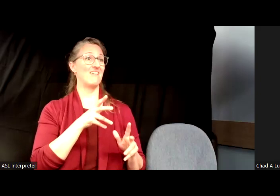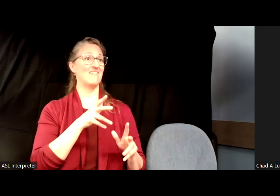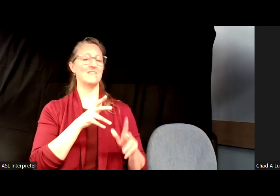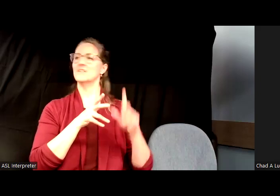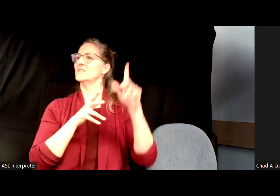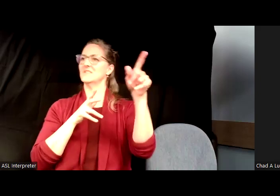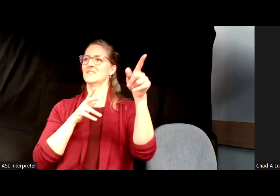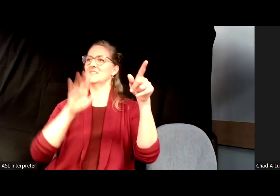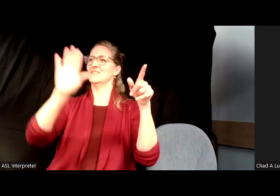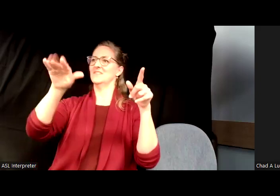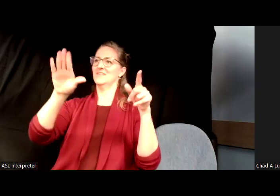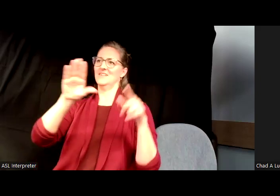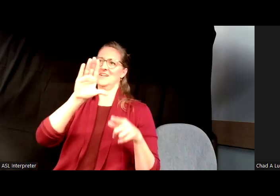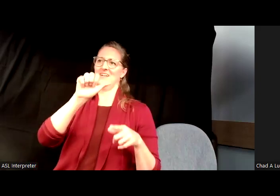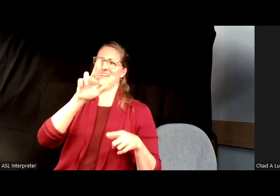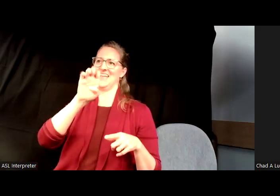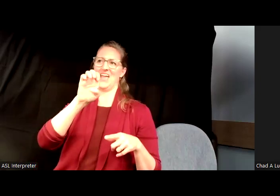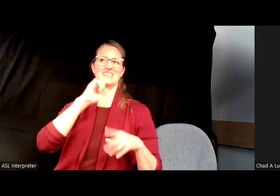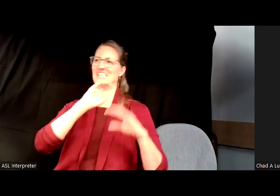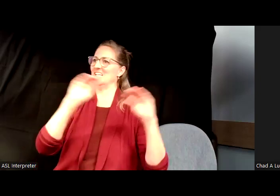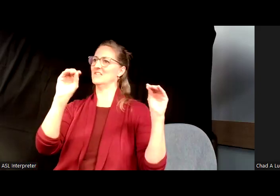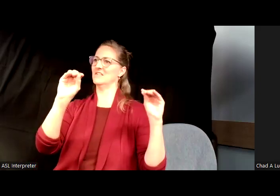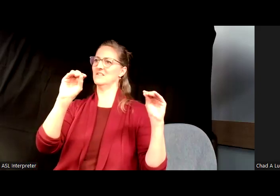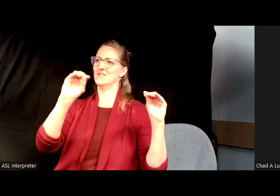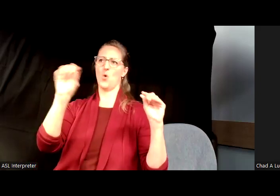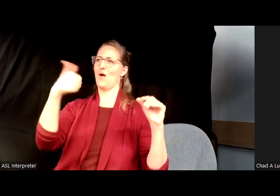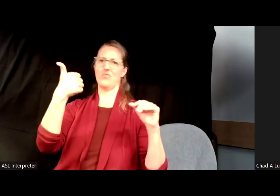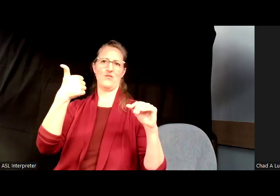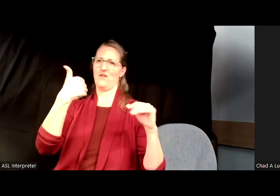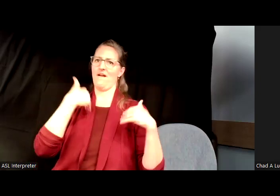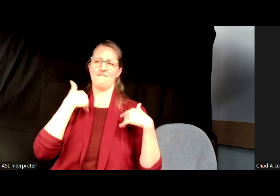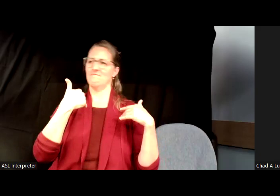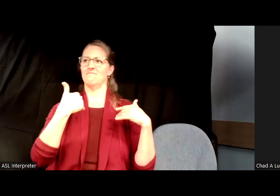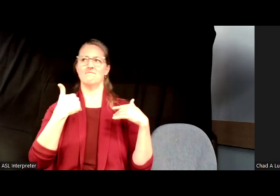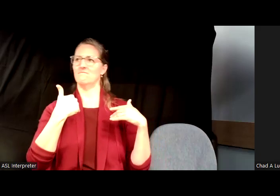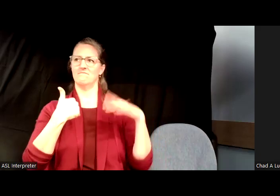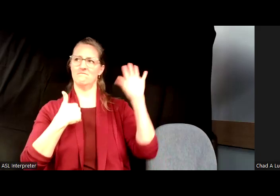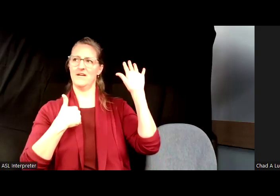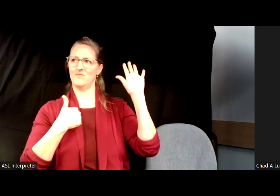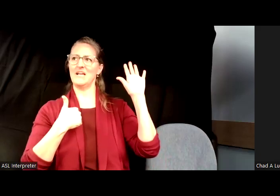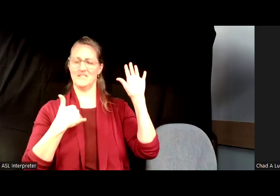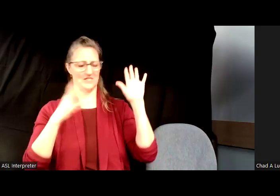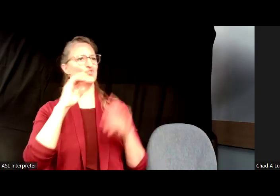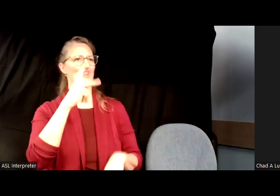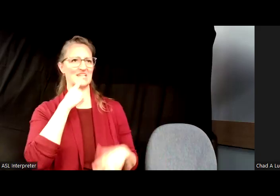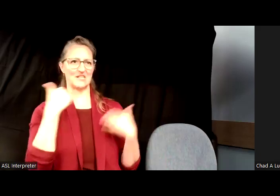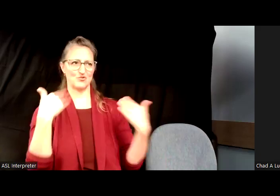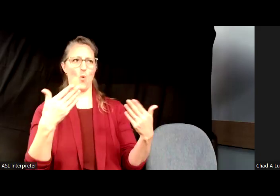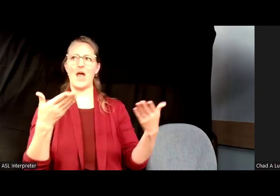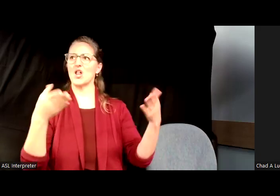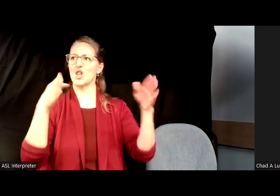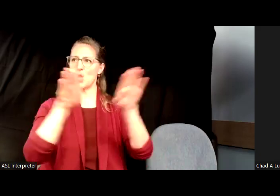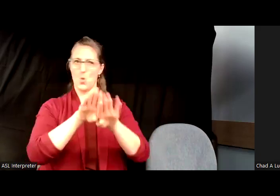Nobody else has their hand raised. I'm not sure if we have time for any more comments. So I think that we're gonna go ahead